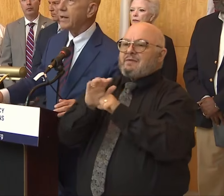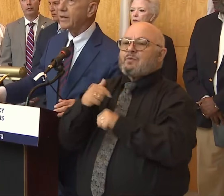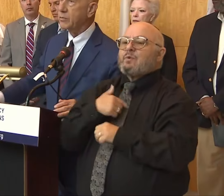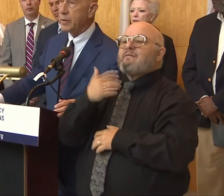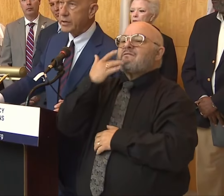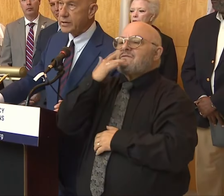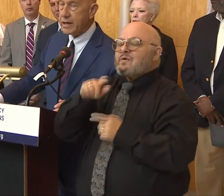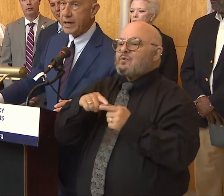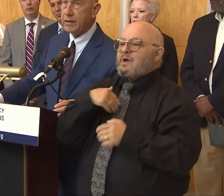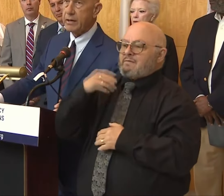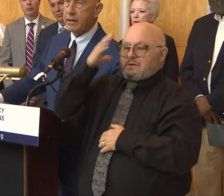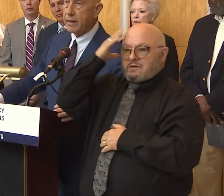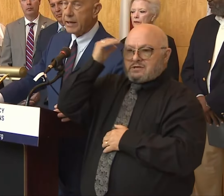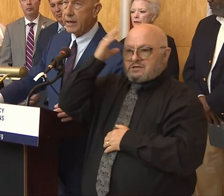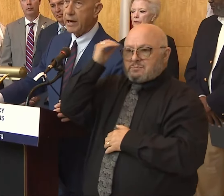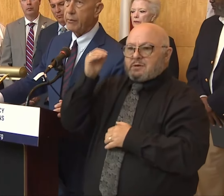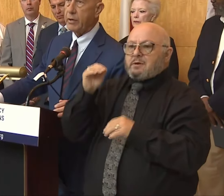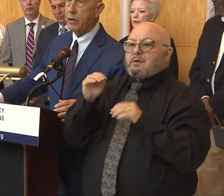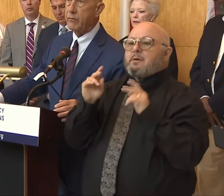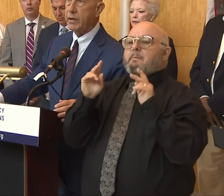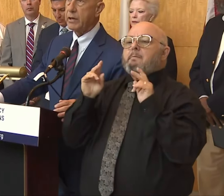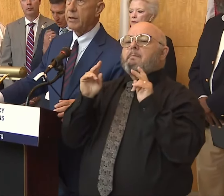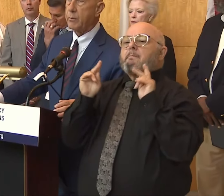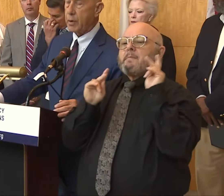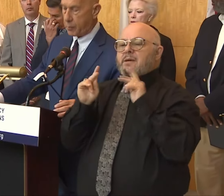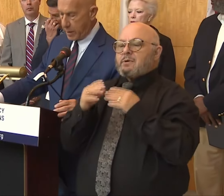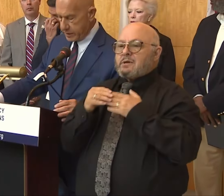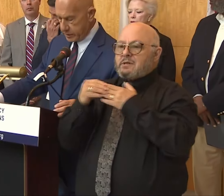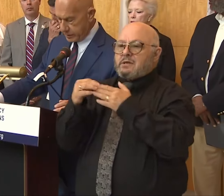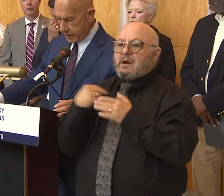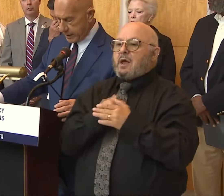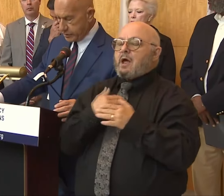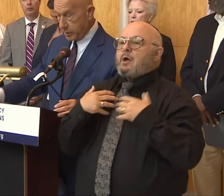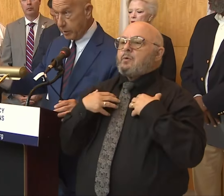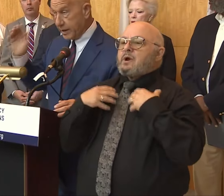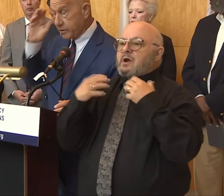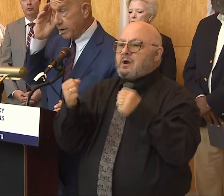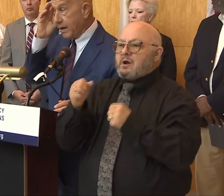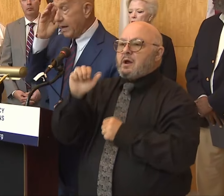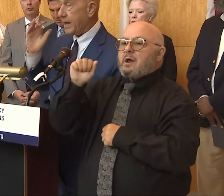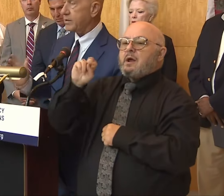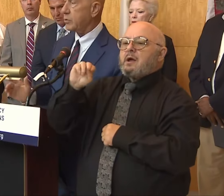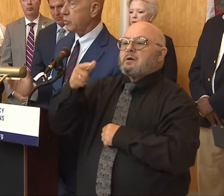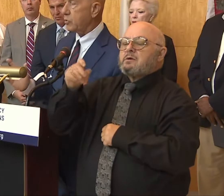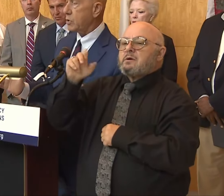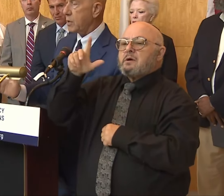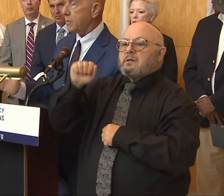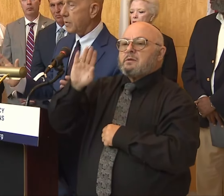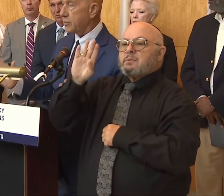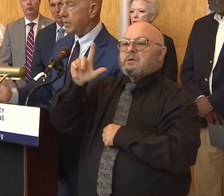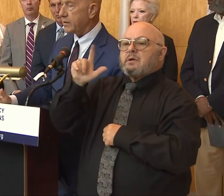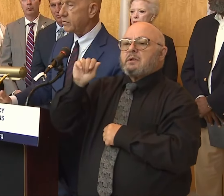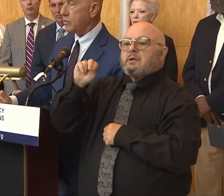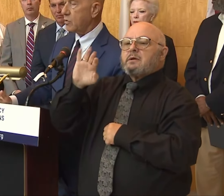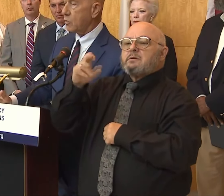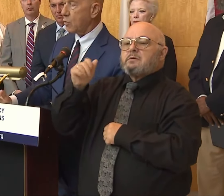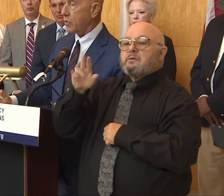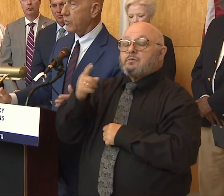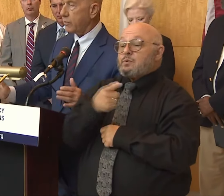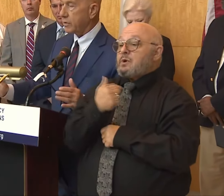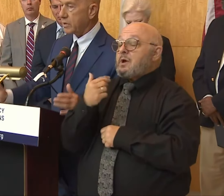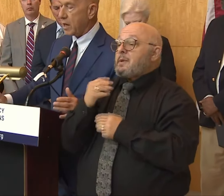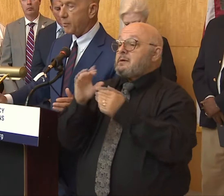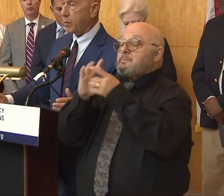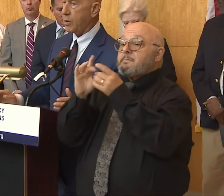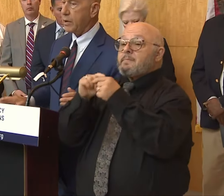have an experienced hand leading our recovery preparations in Angela Blanchard. Angela, will you come address what